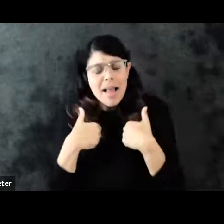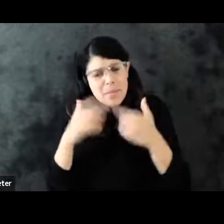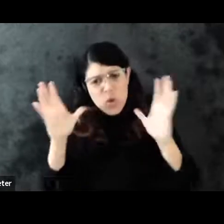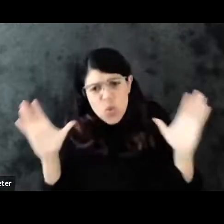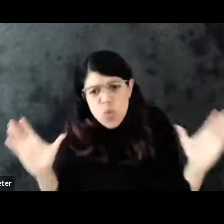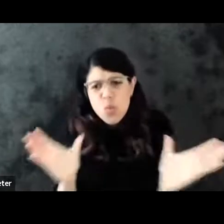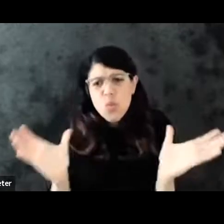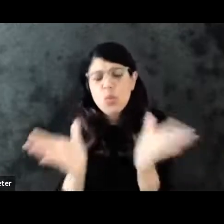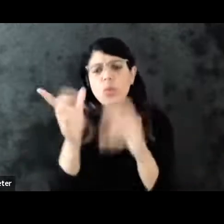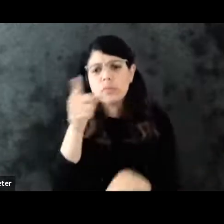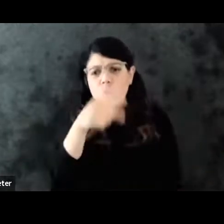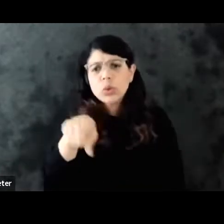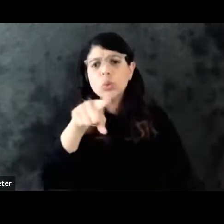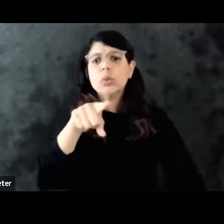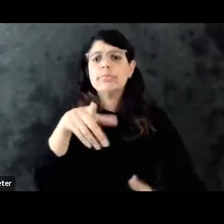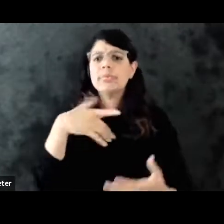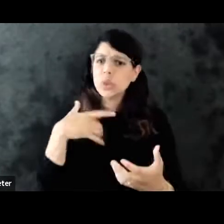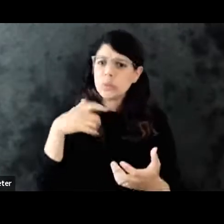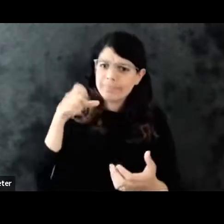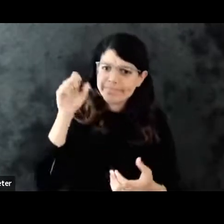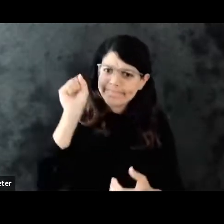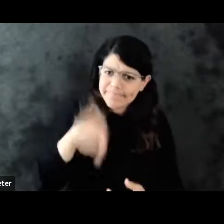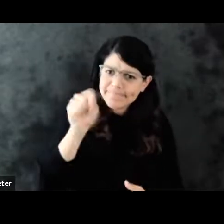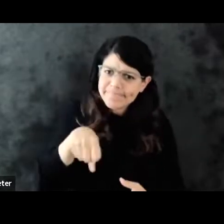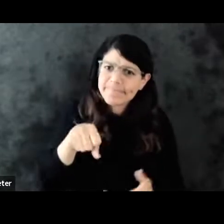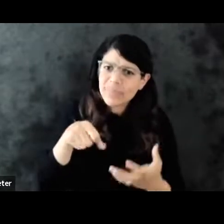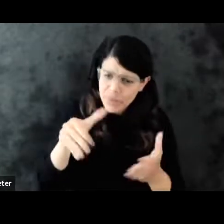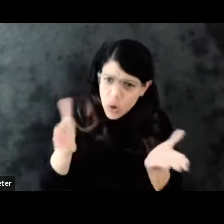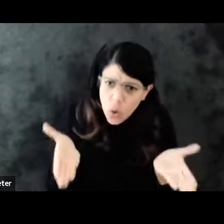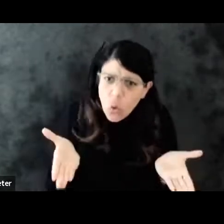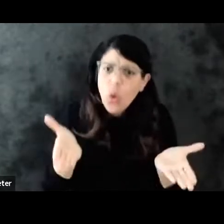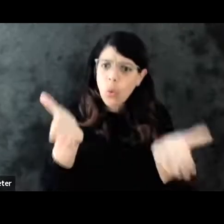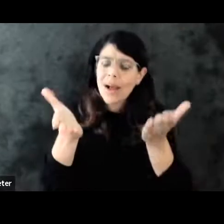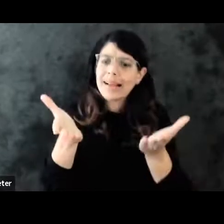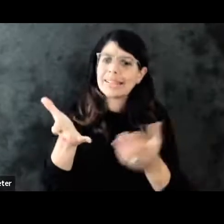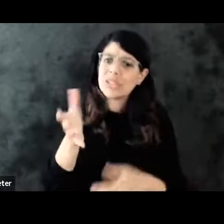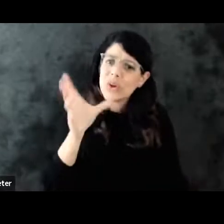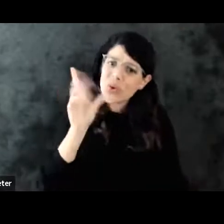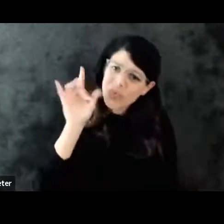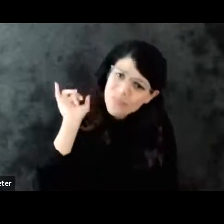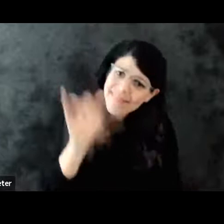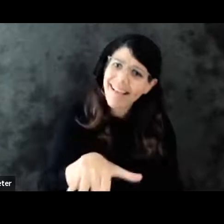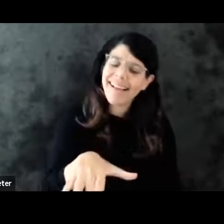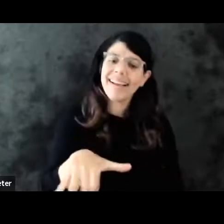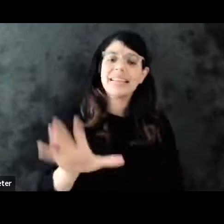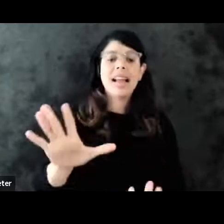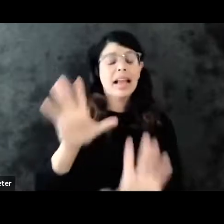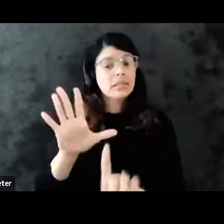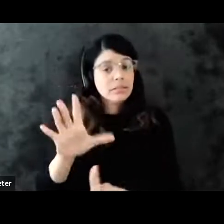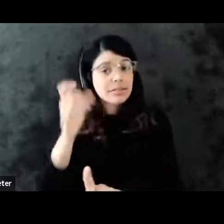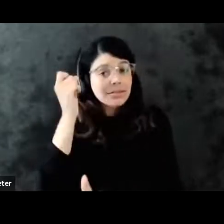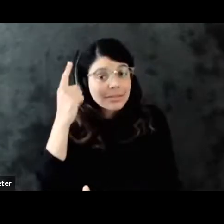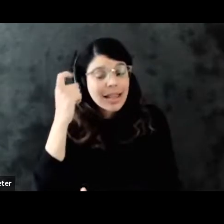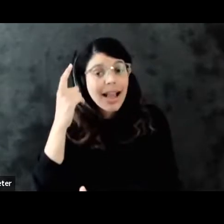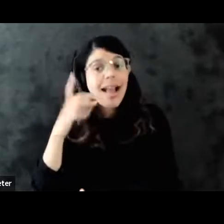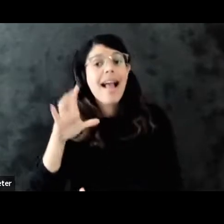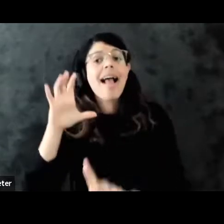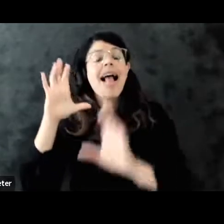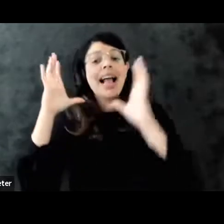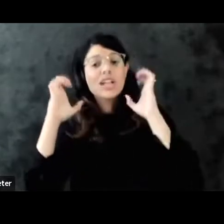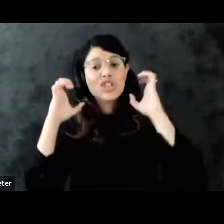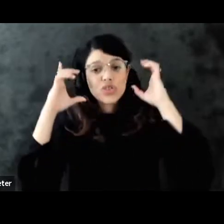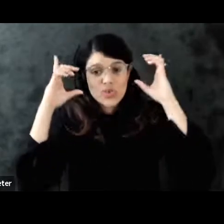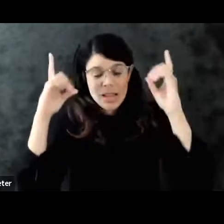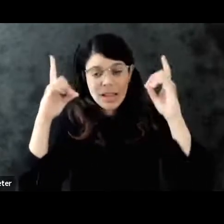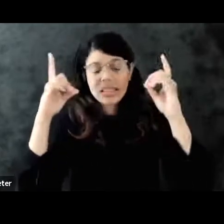education in and of itself is not the goal, not the end. It's a goal toward the end. To get educated, it